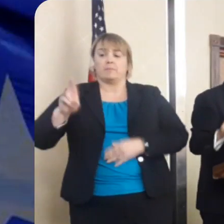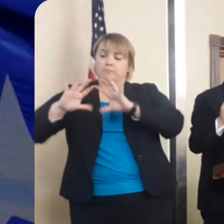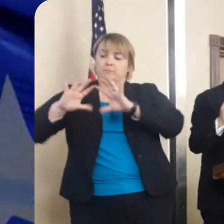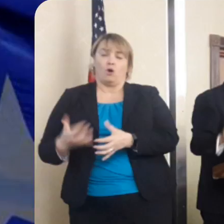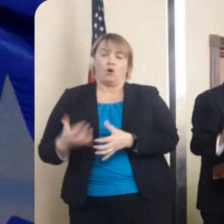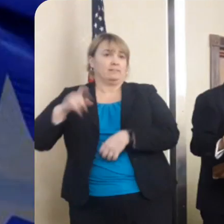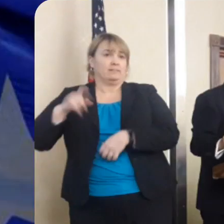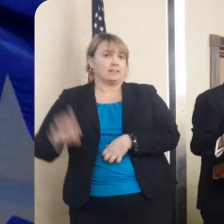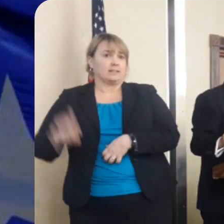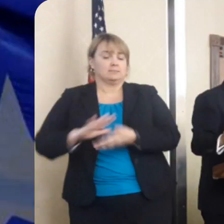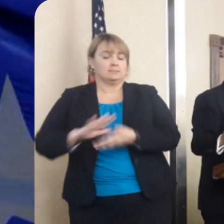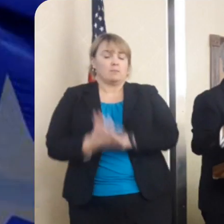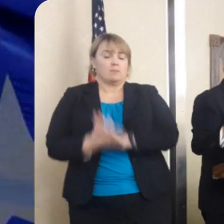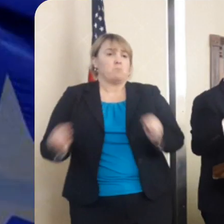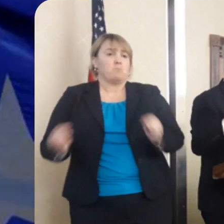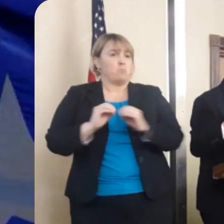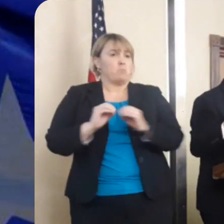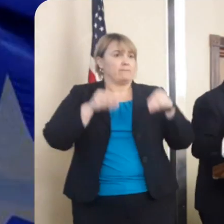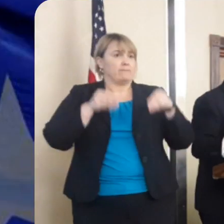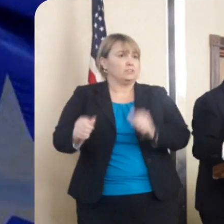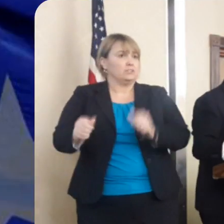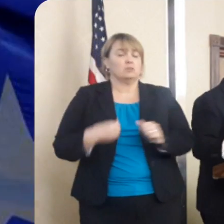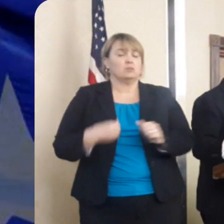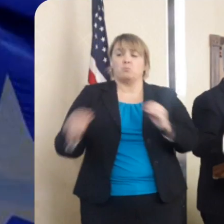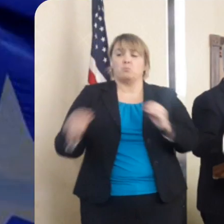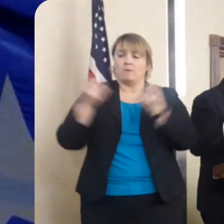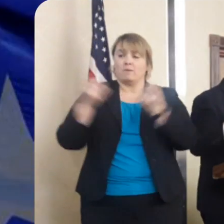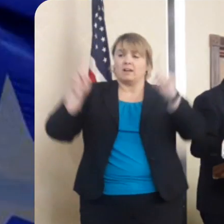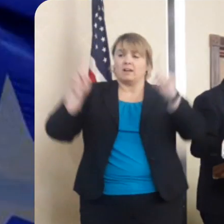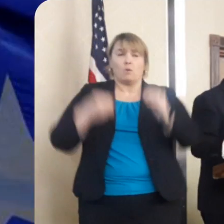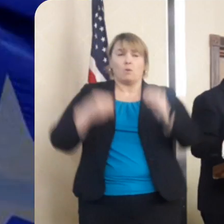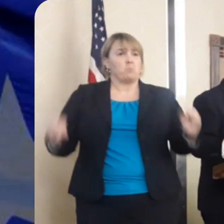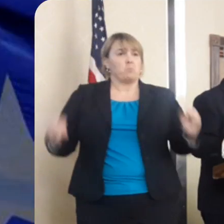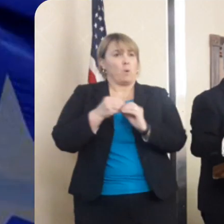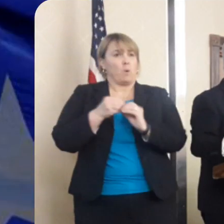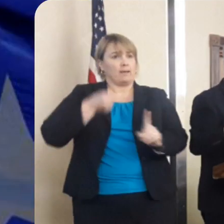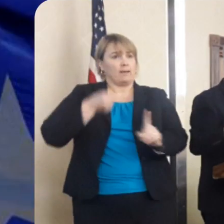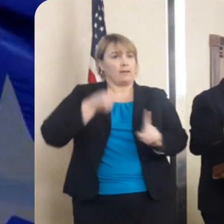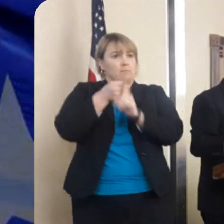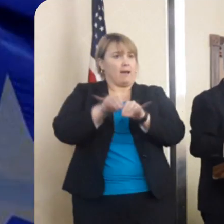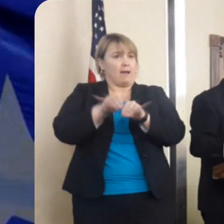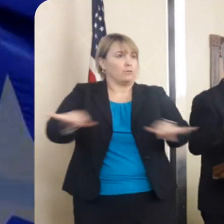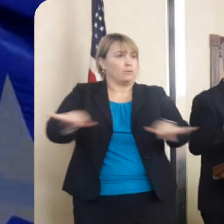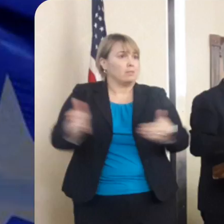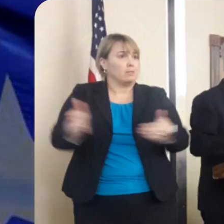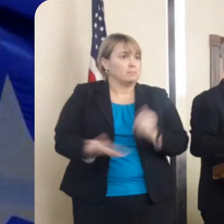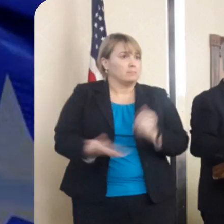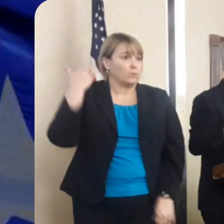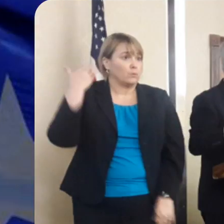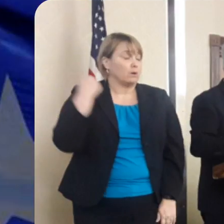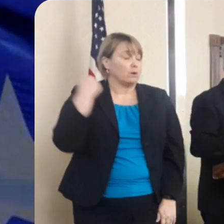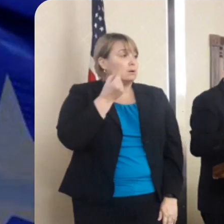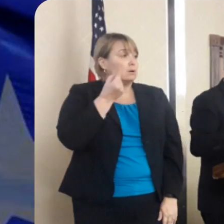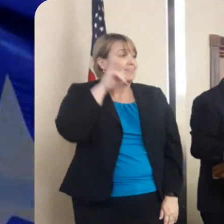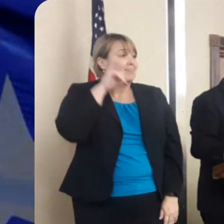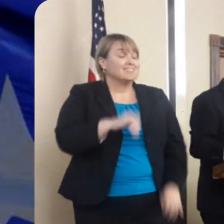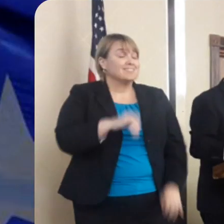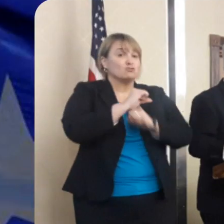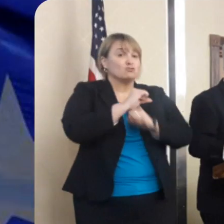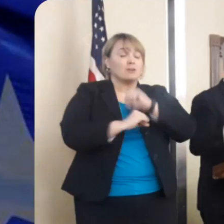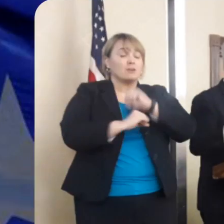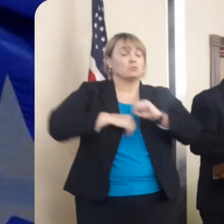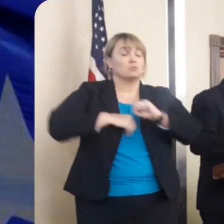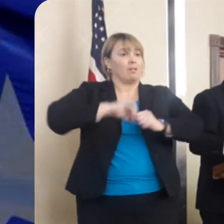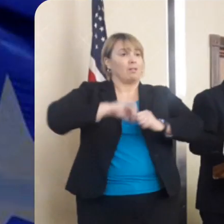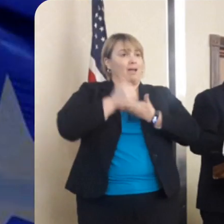more effective, and more impactful than ever before. And this structure will help us take advantage of that. These